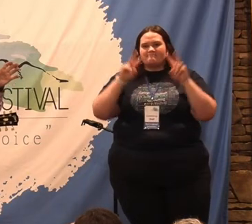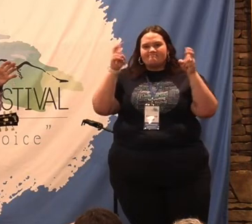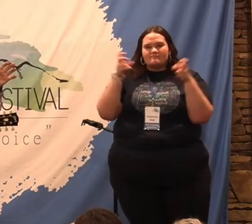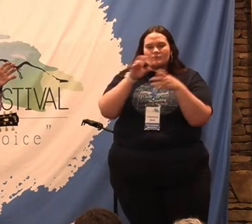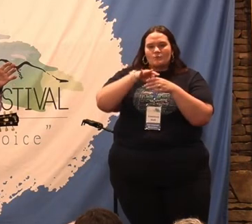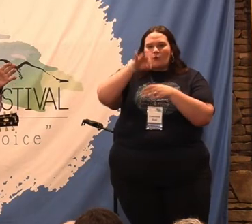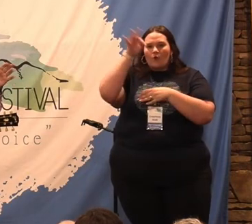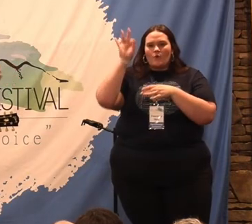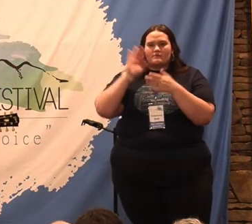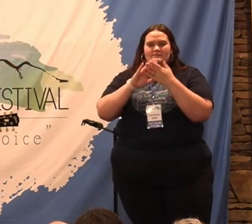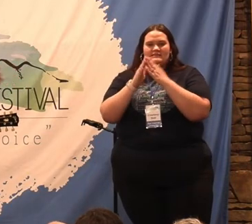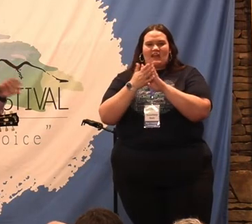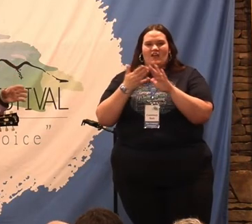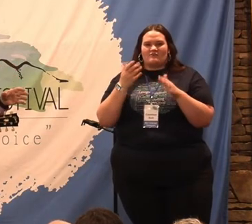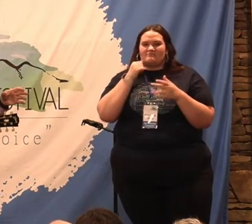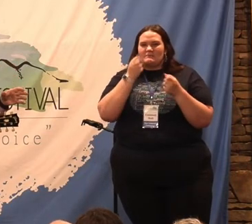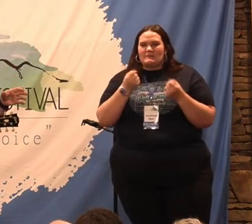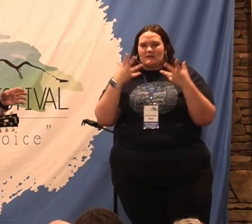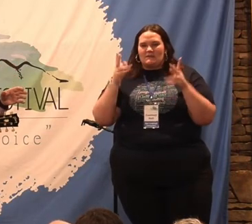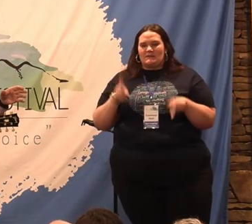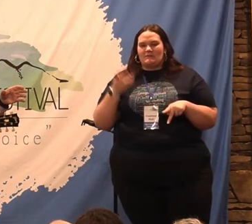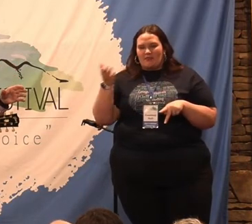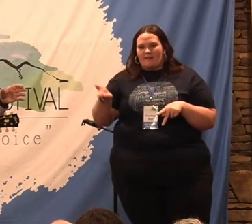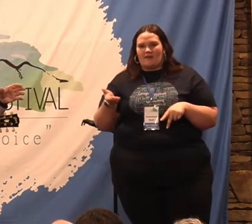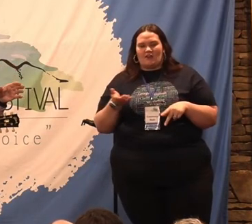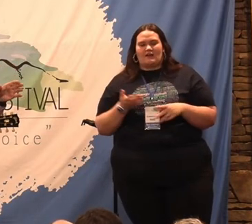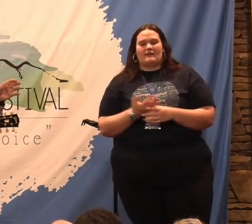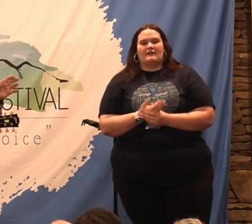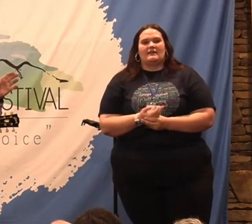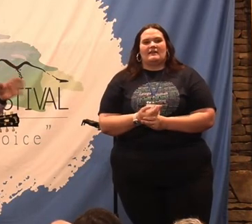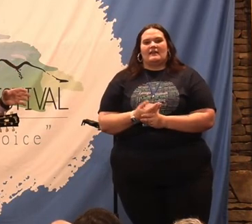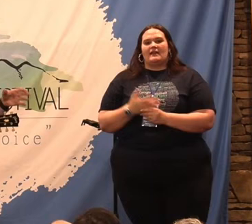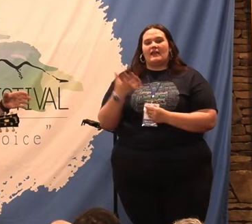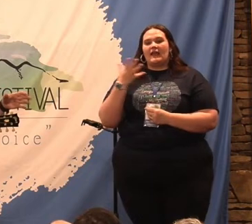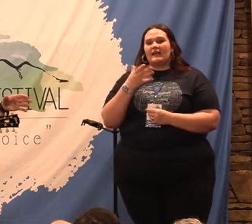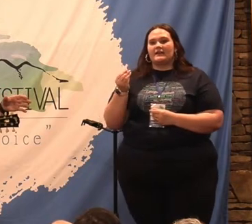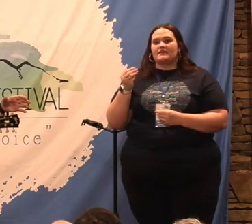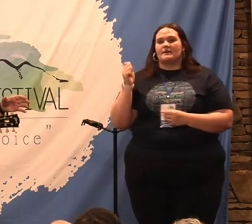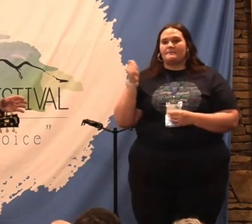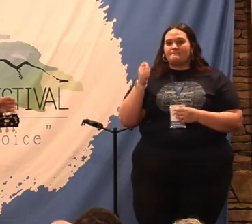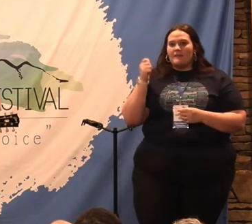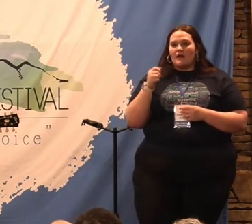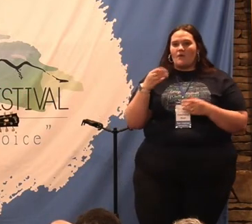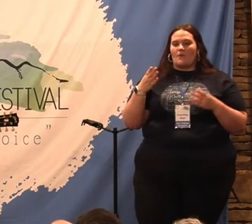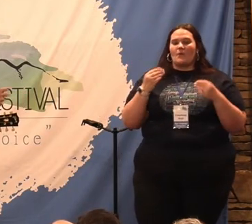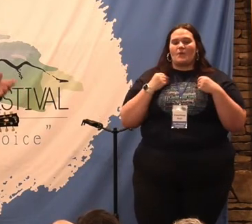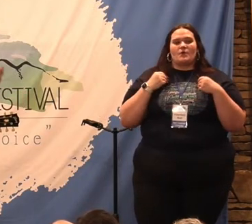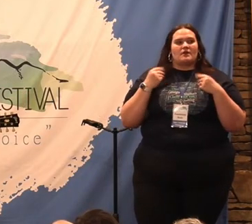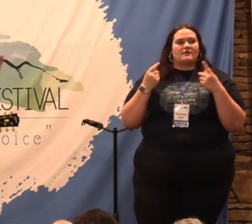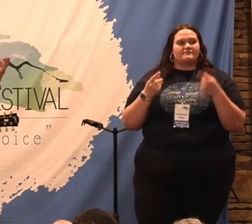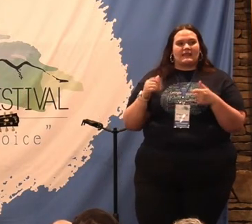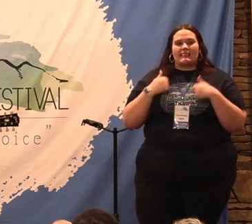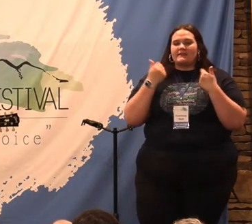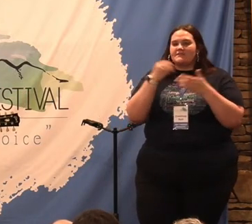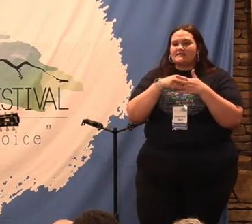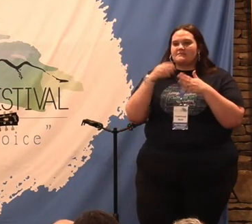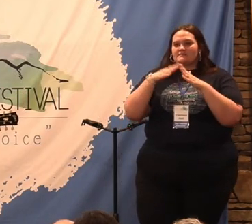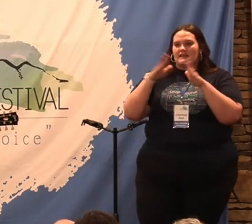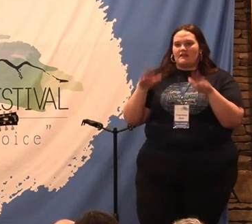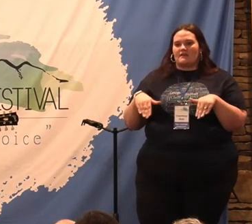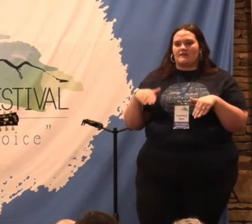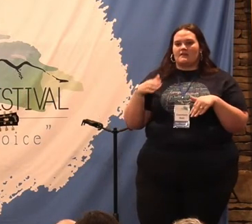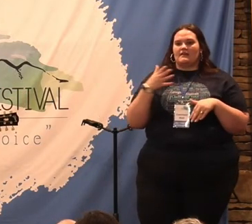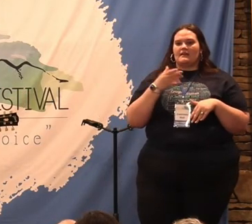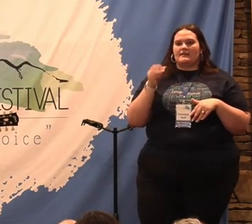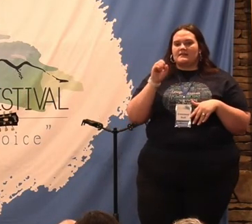had been a turquoise mine there. And the mine owner had lived in this little house, and Steve and this little Mexican